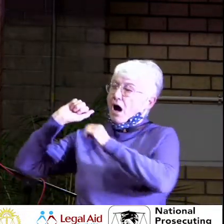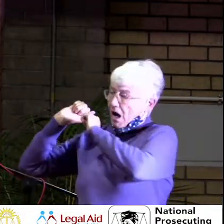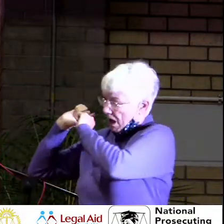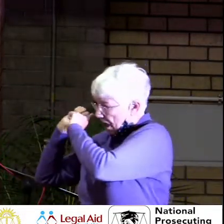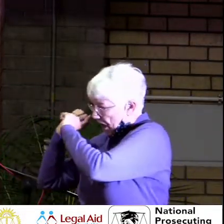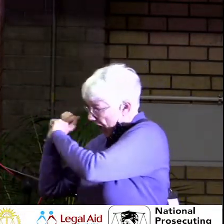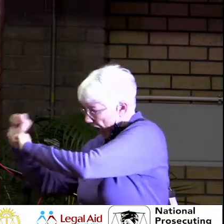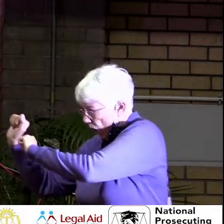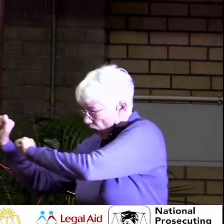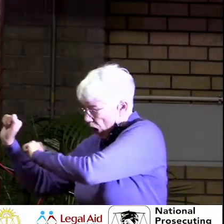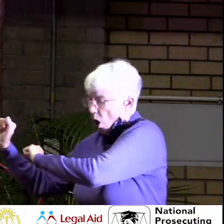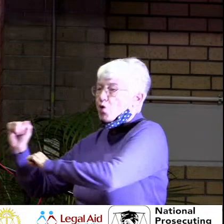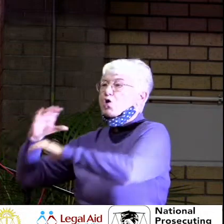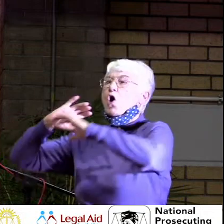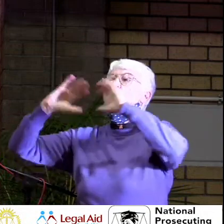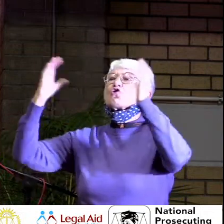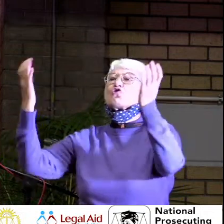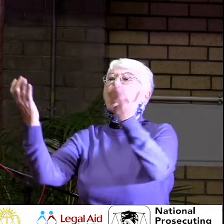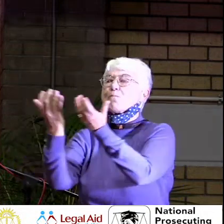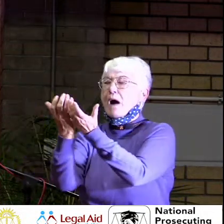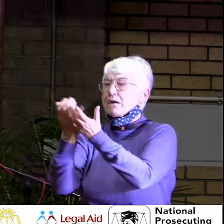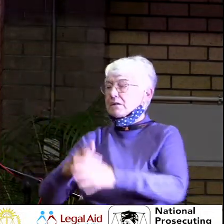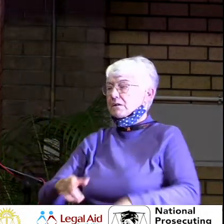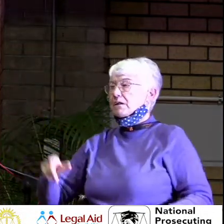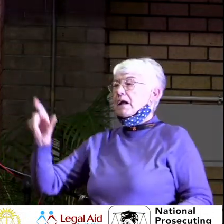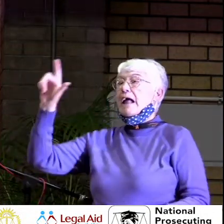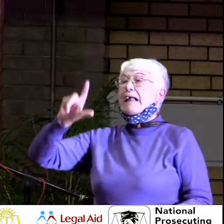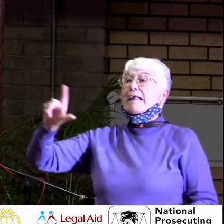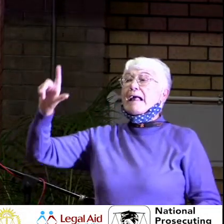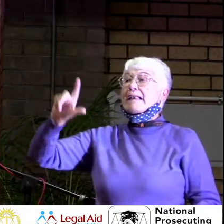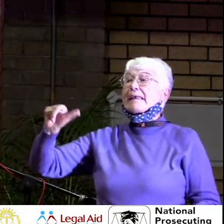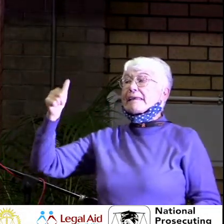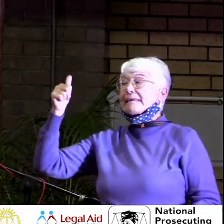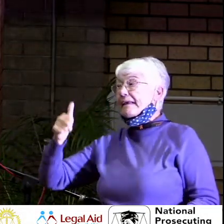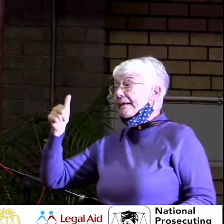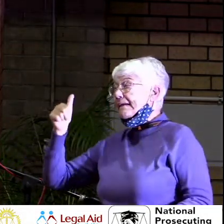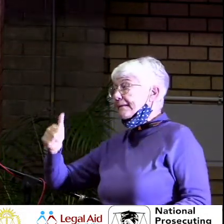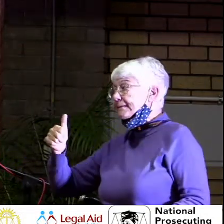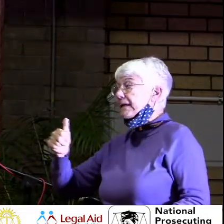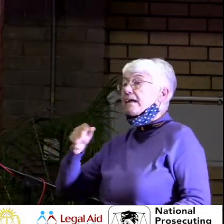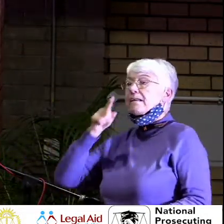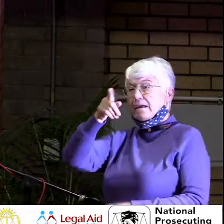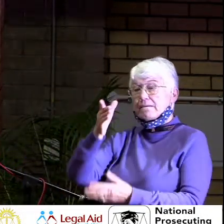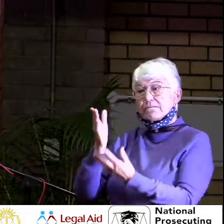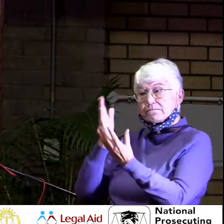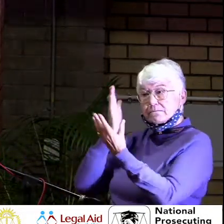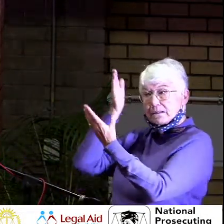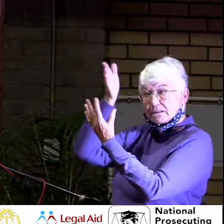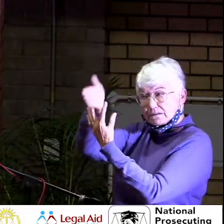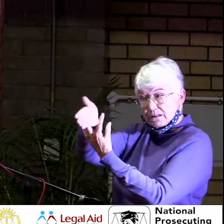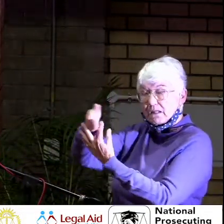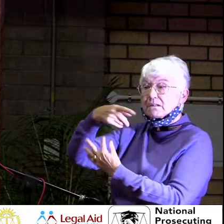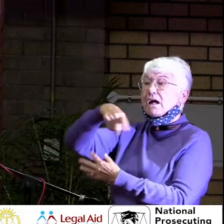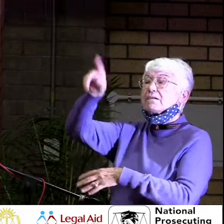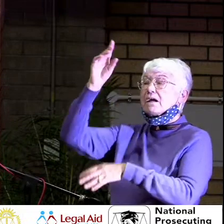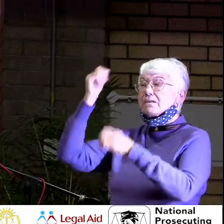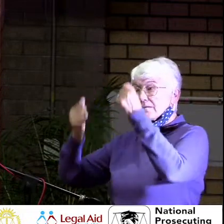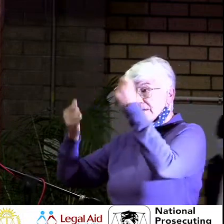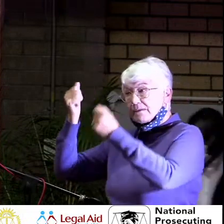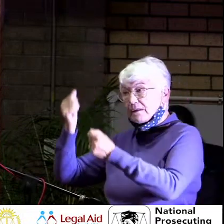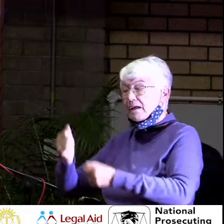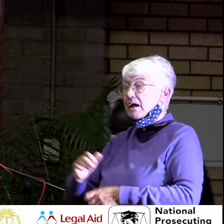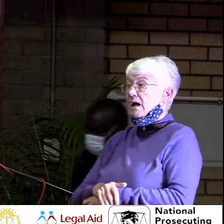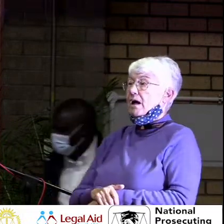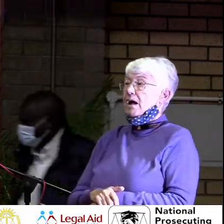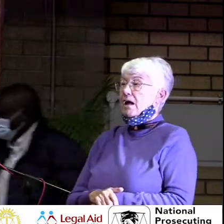Now, Legal Aid South Africa, our role is to make access to justice a reality by providing